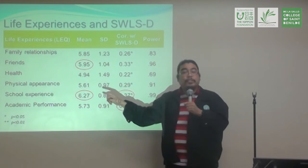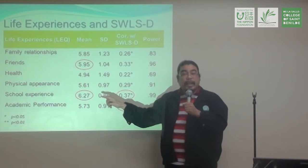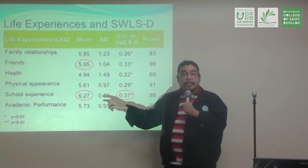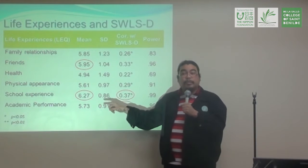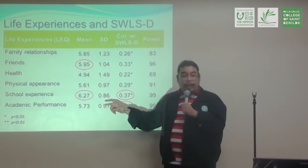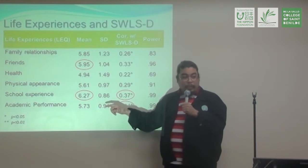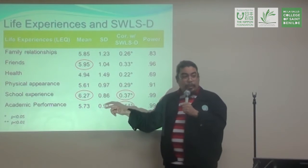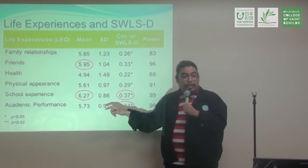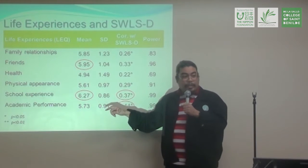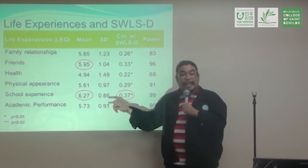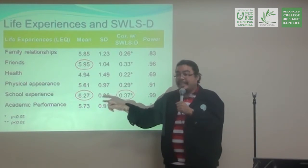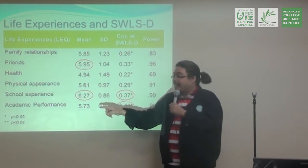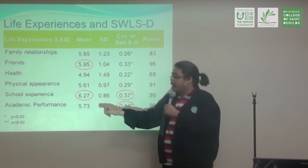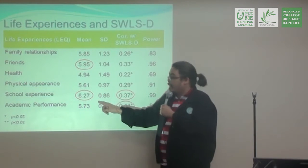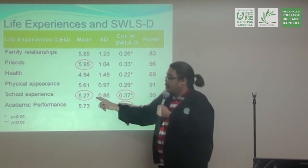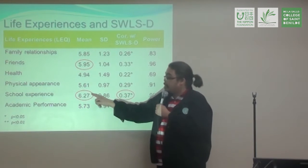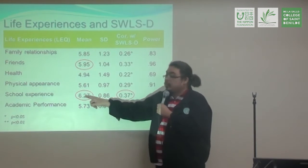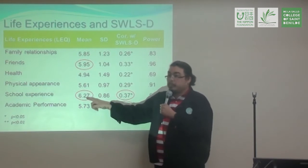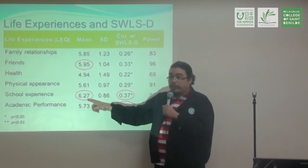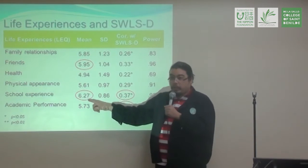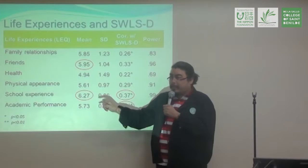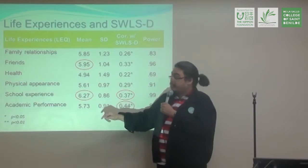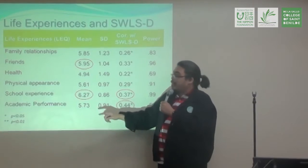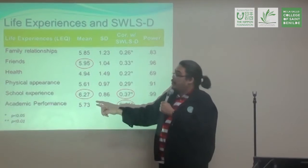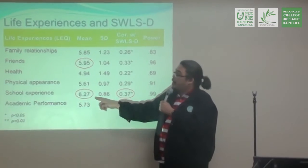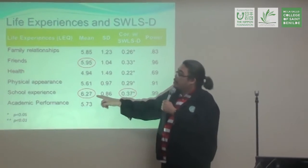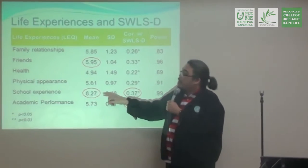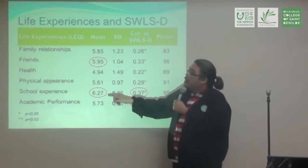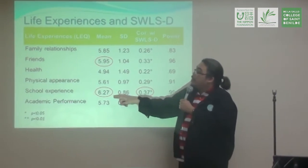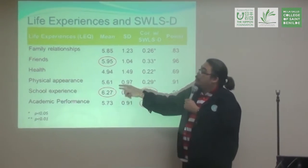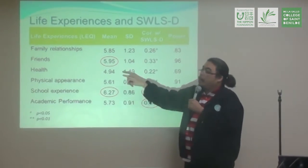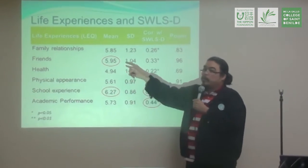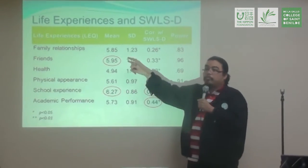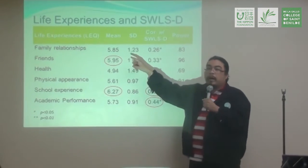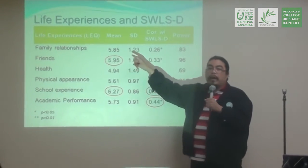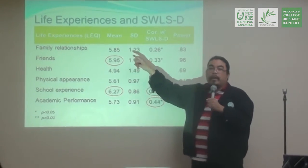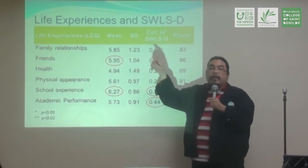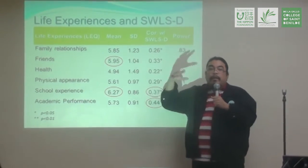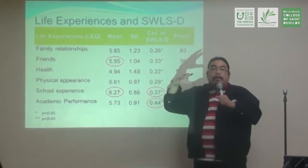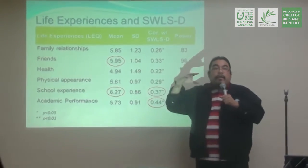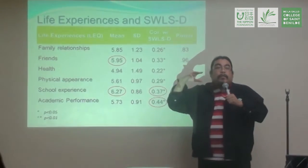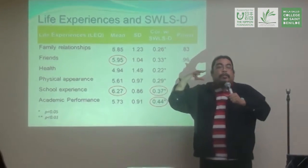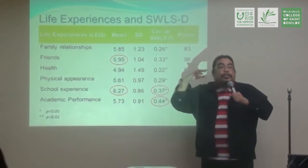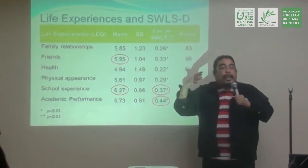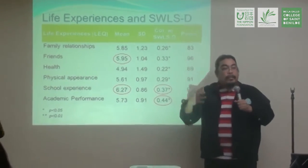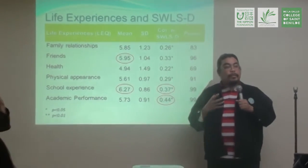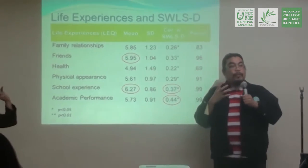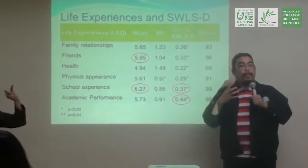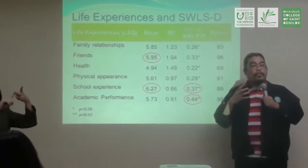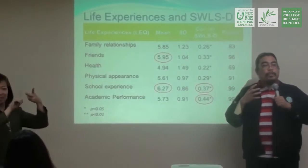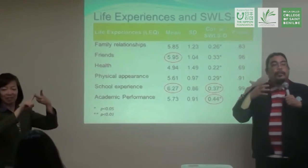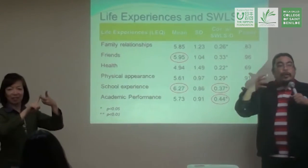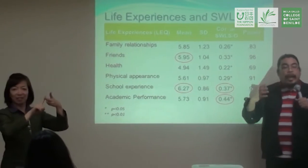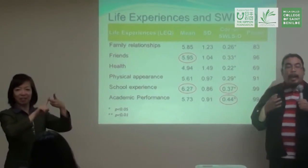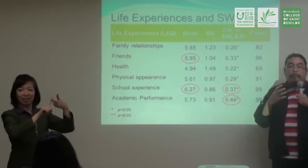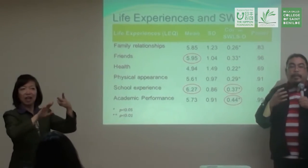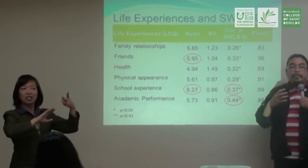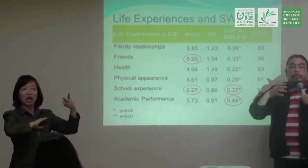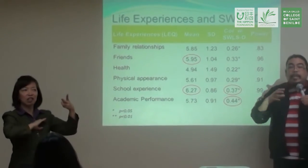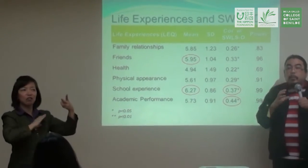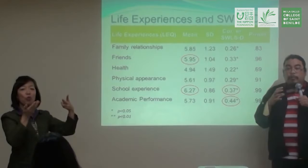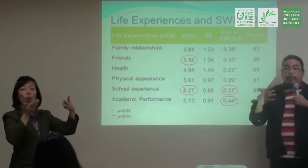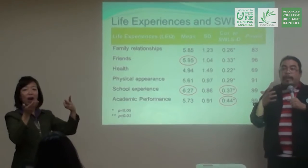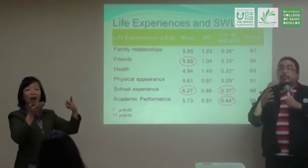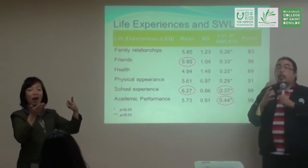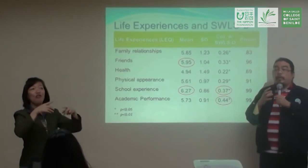were very satisfied with it at that time, 6.27, followed by your satisfaction or